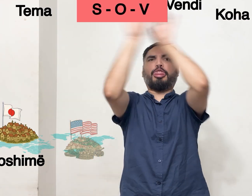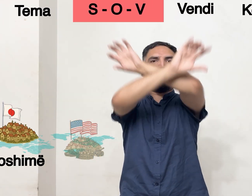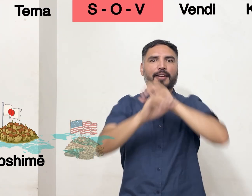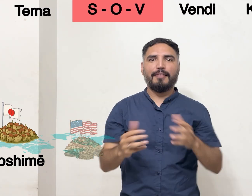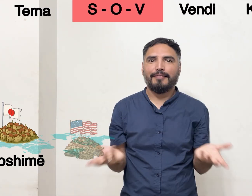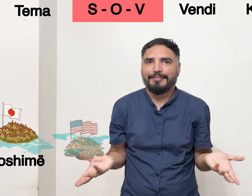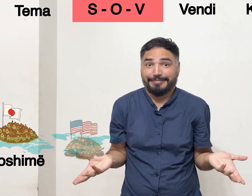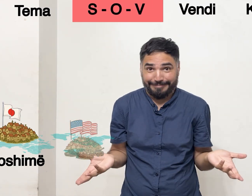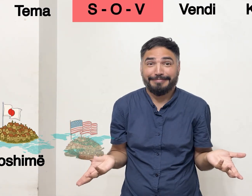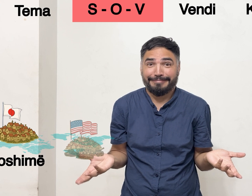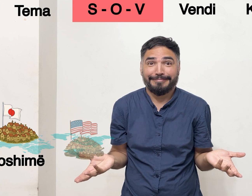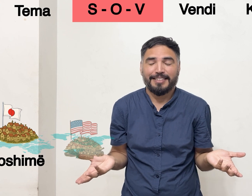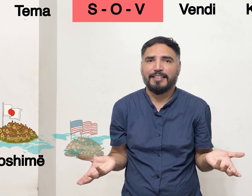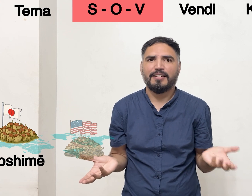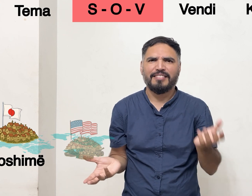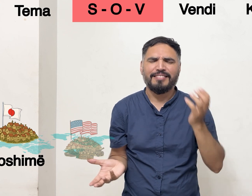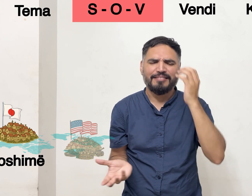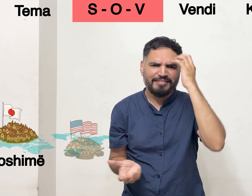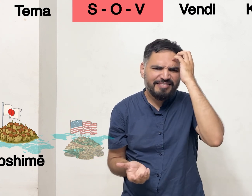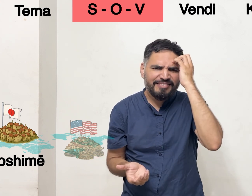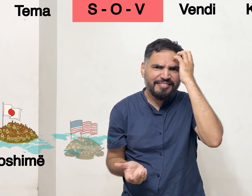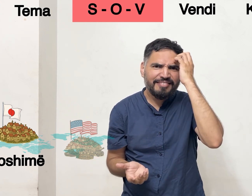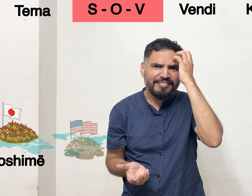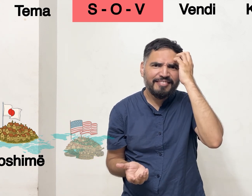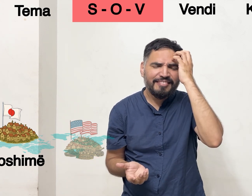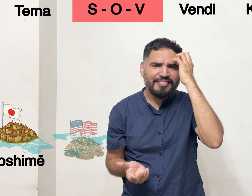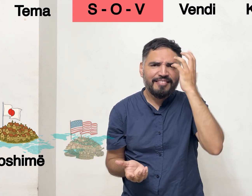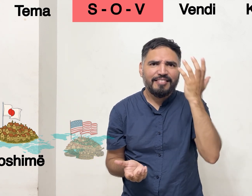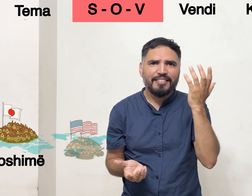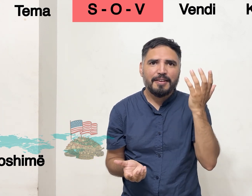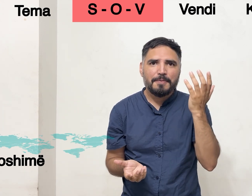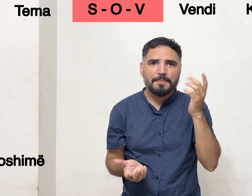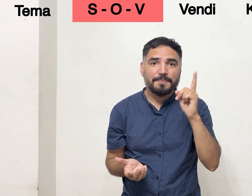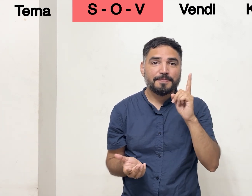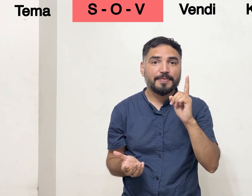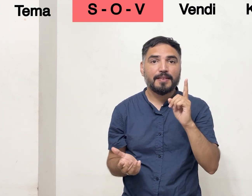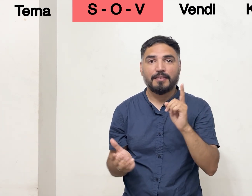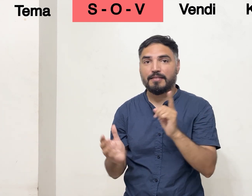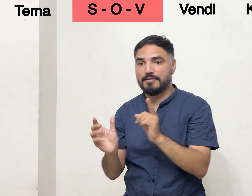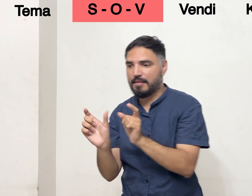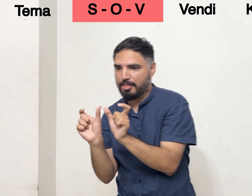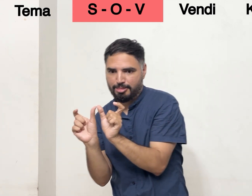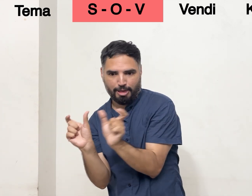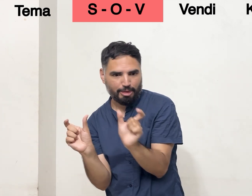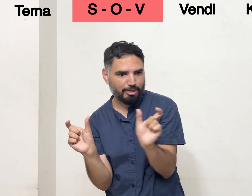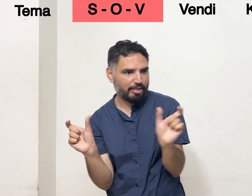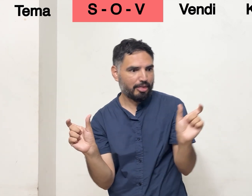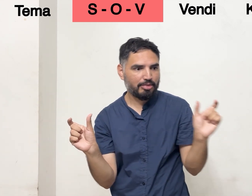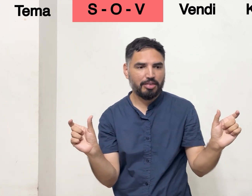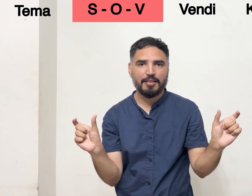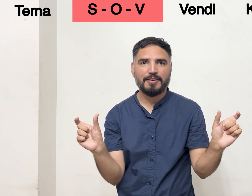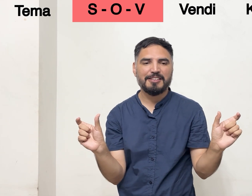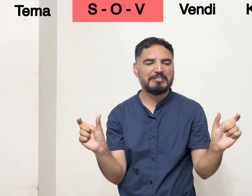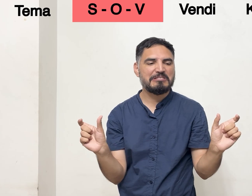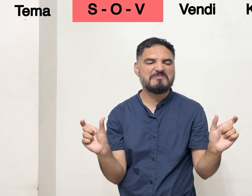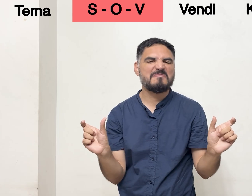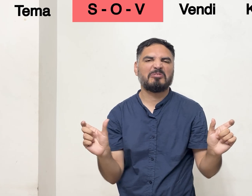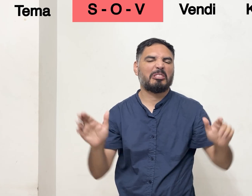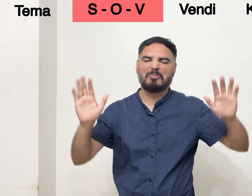makes sense. The structure shifted completely. So what does that tell us? It tells us that while the grammar